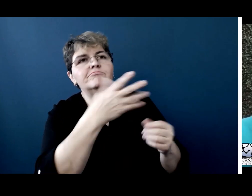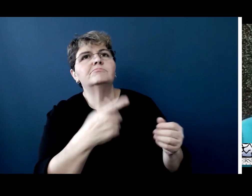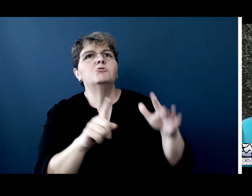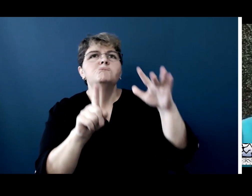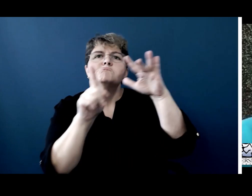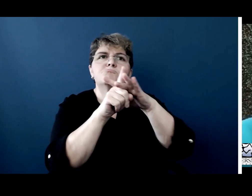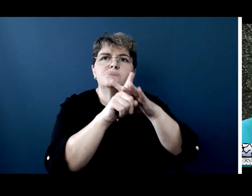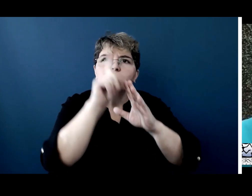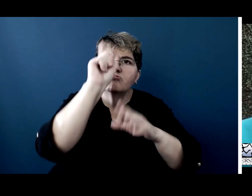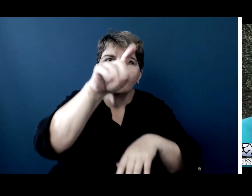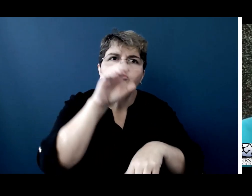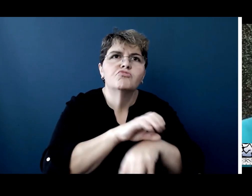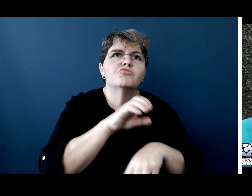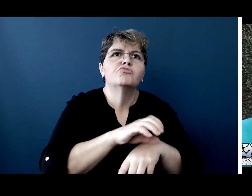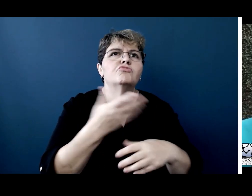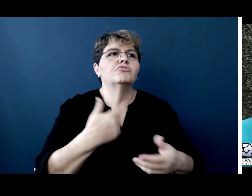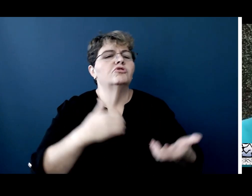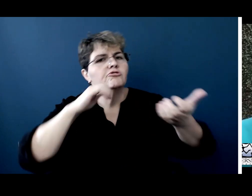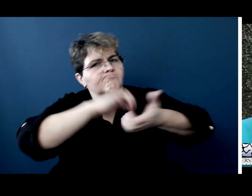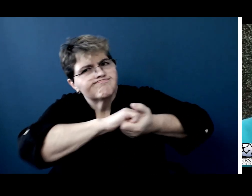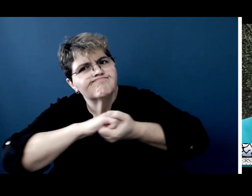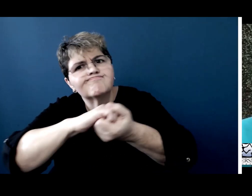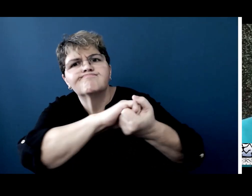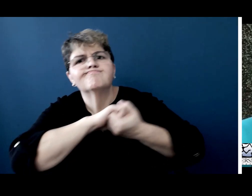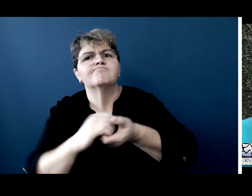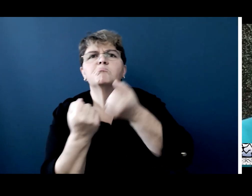them? I would say, uh,